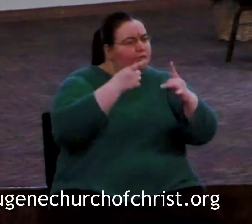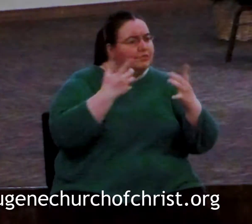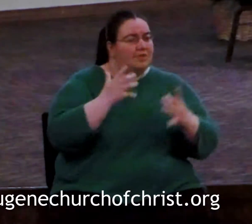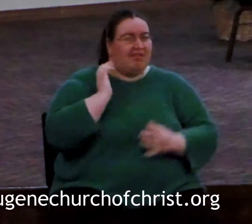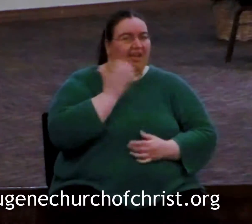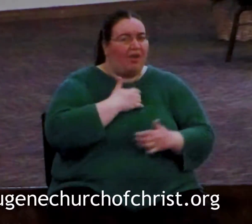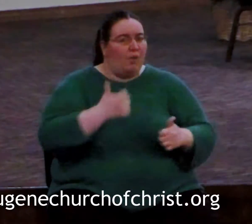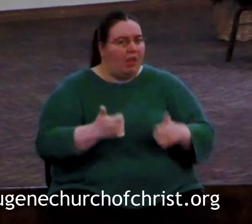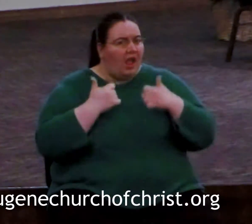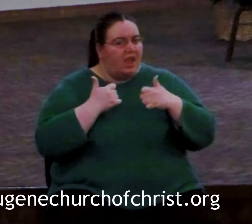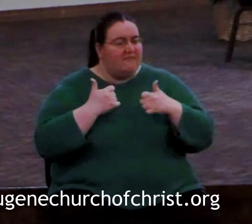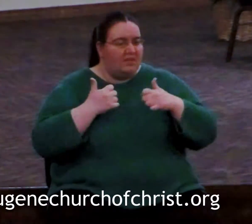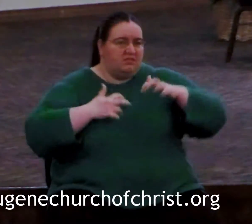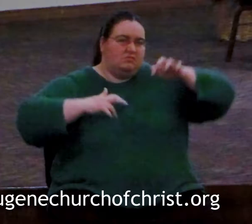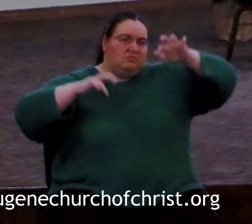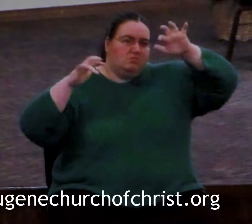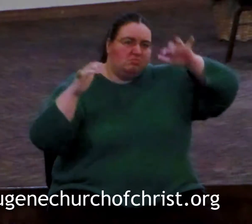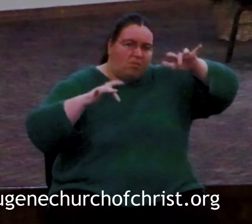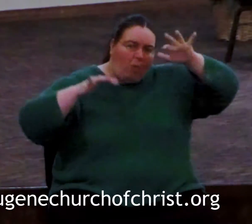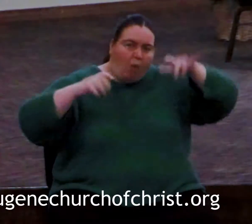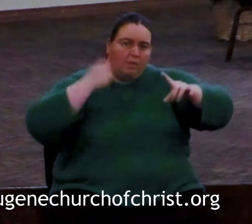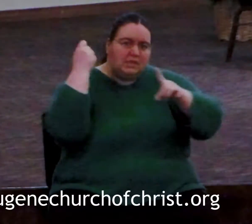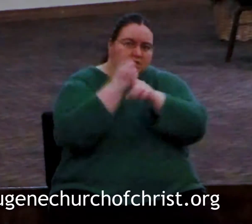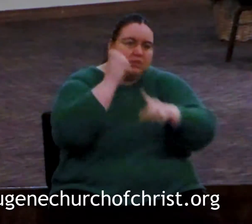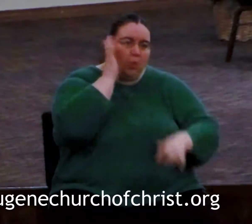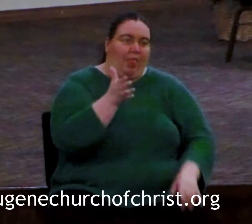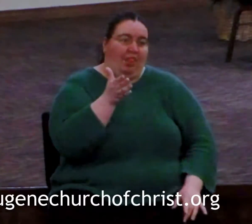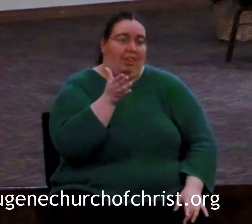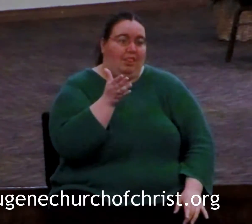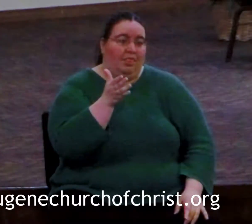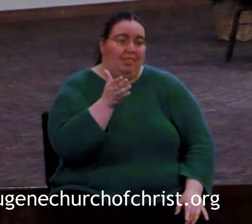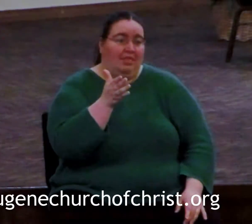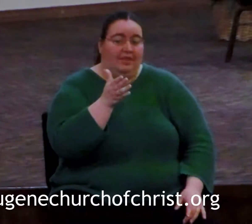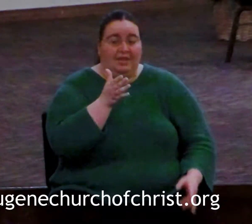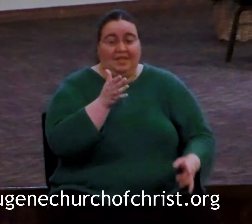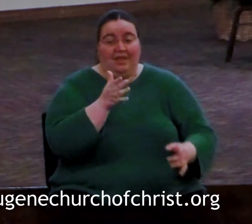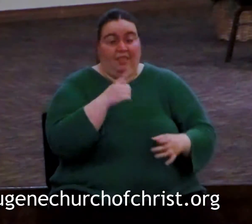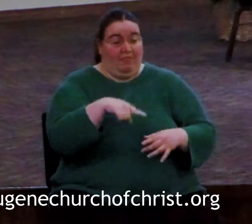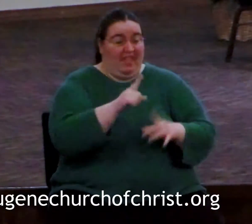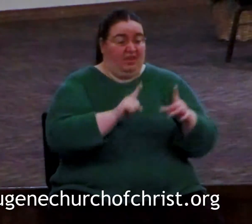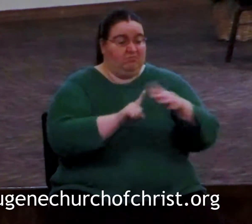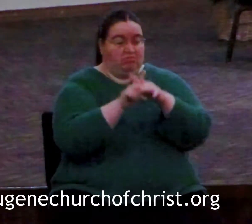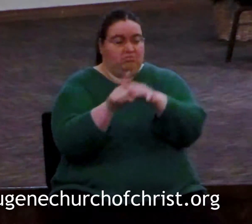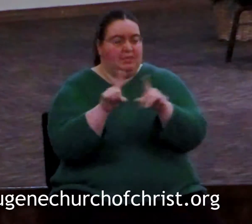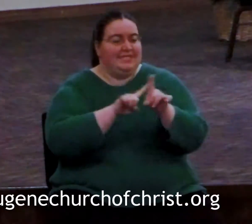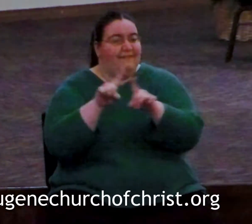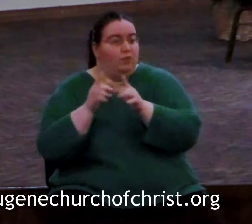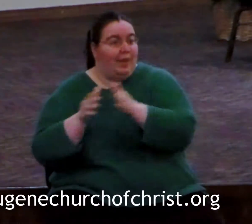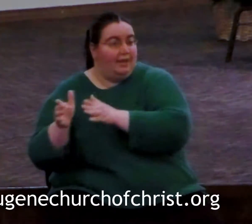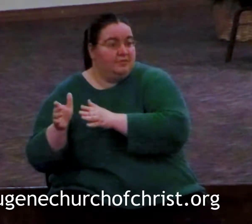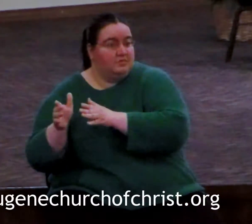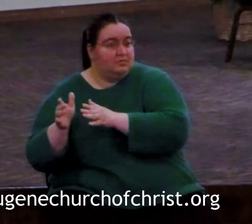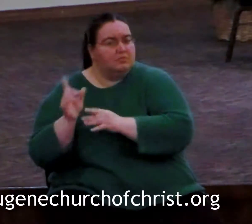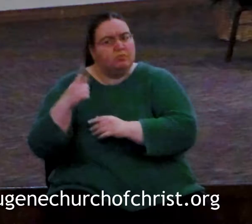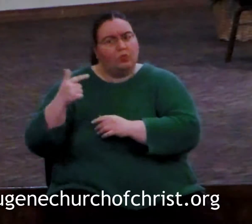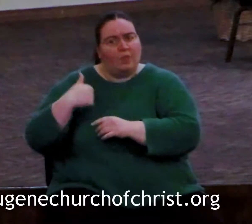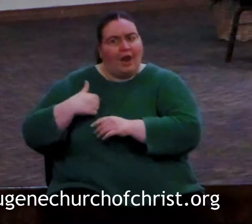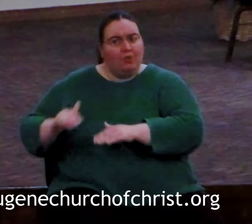storms. Now, the thing about storms is they come in different ways. Where I grew up on the coast, we had